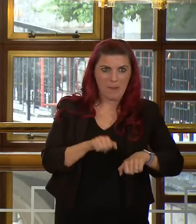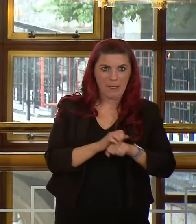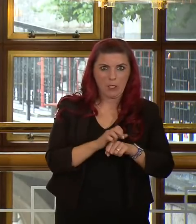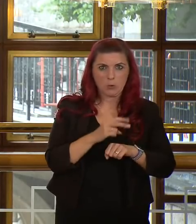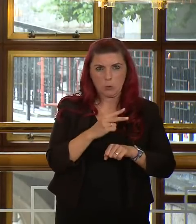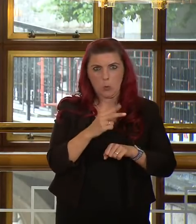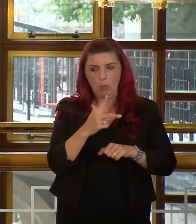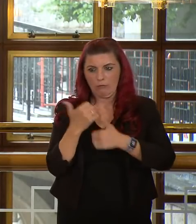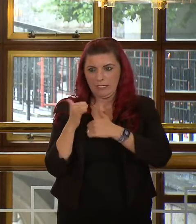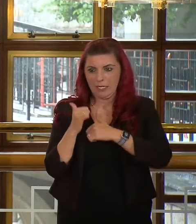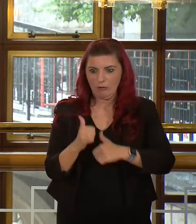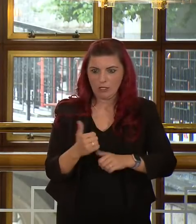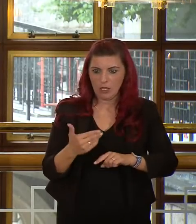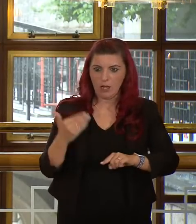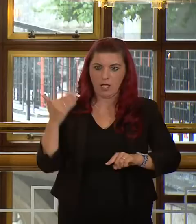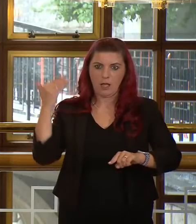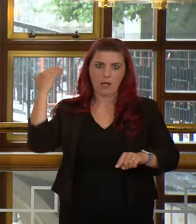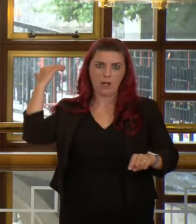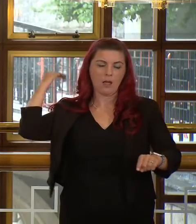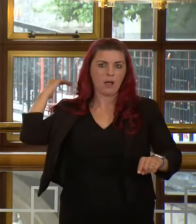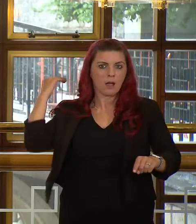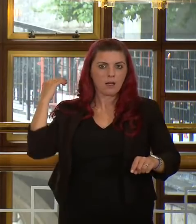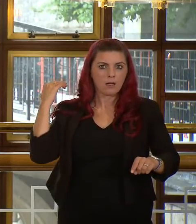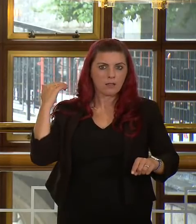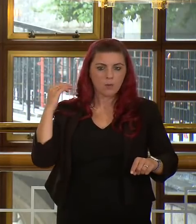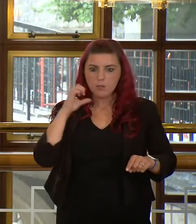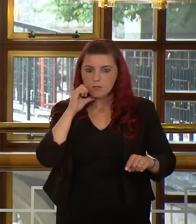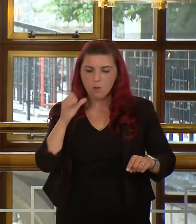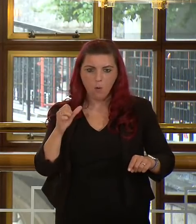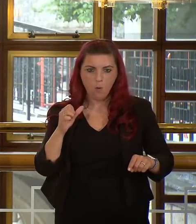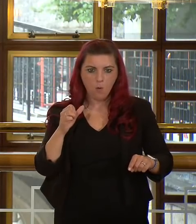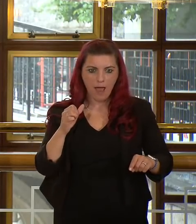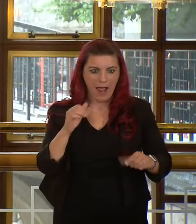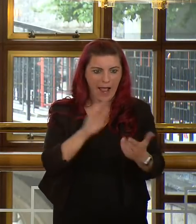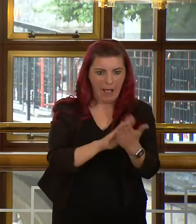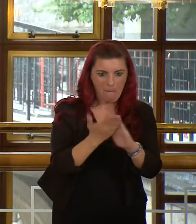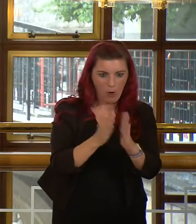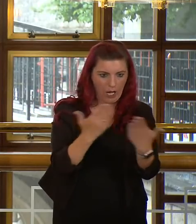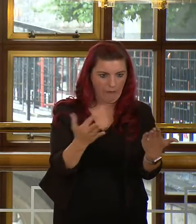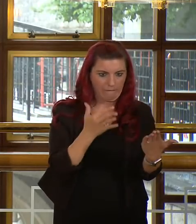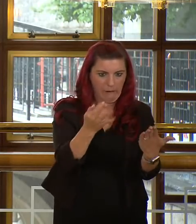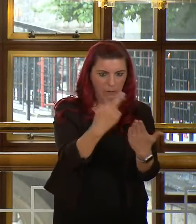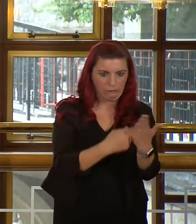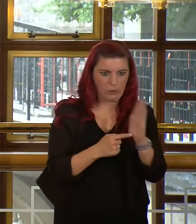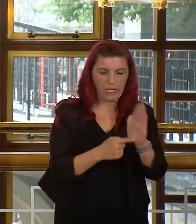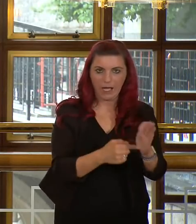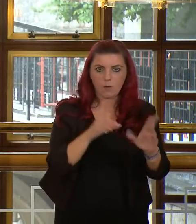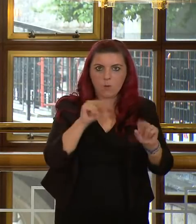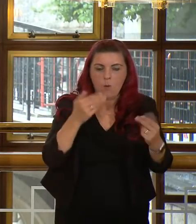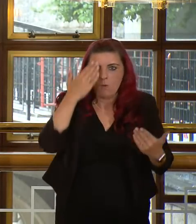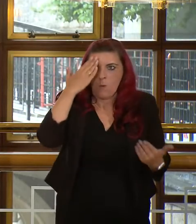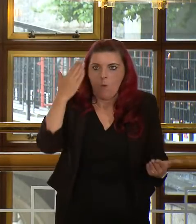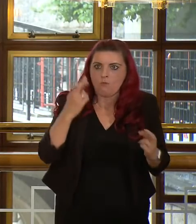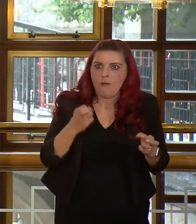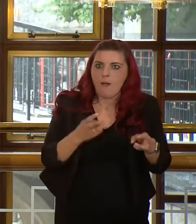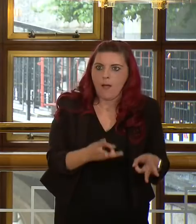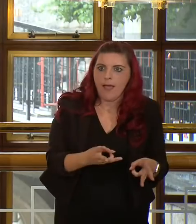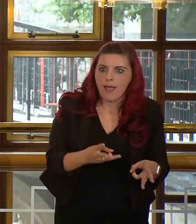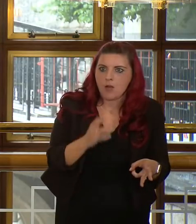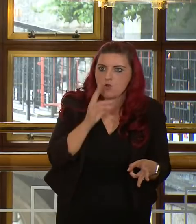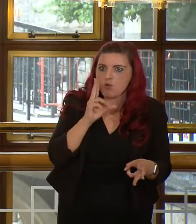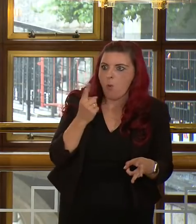generations, there was really no roadmap, no manual that we could follow, nobody who'd lived experience that we could talk to.